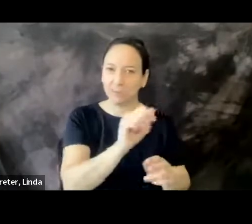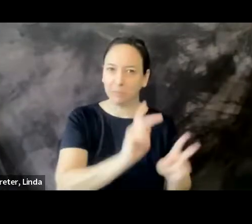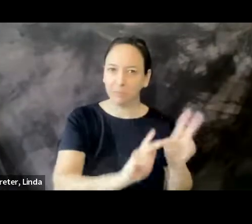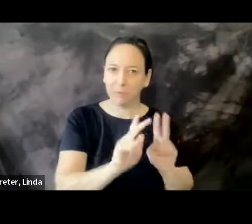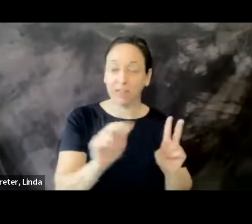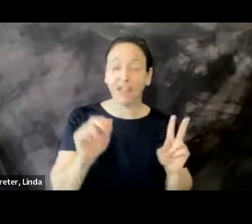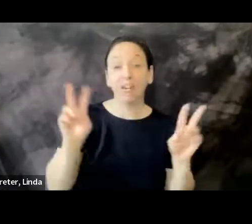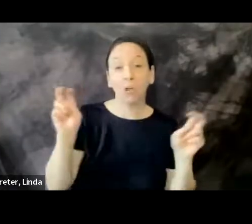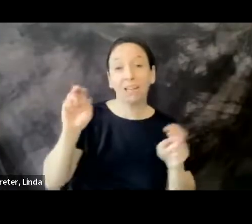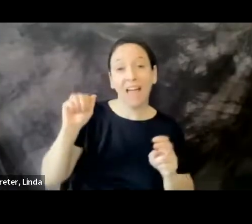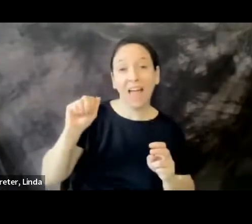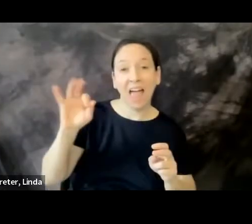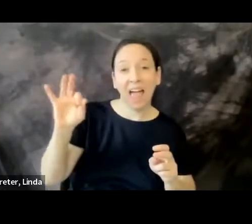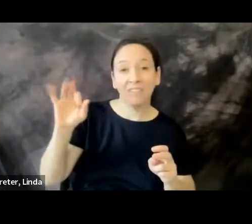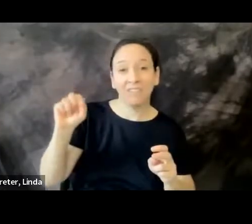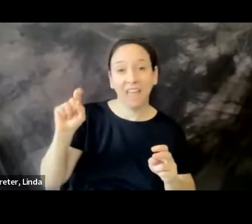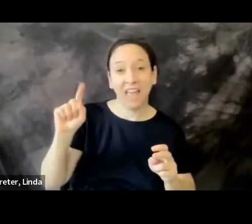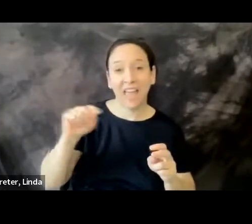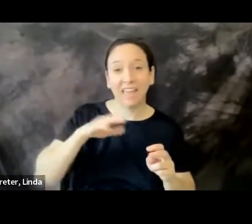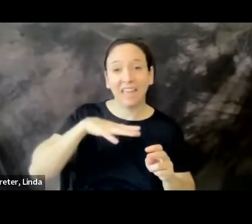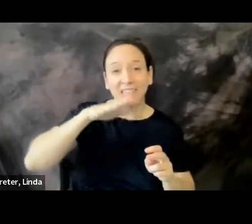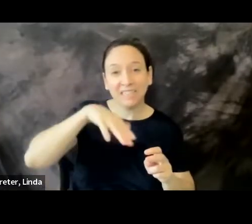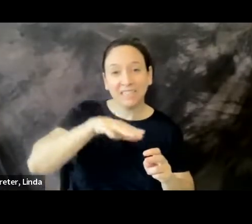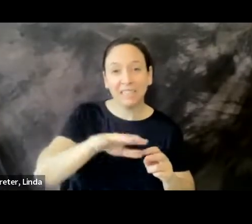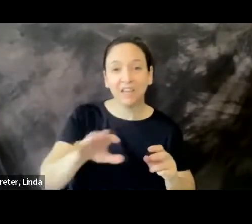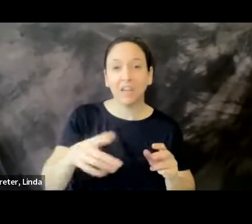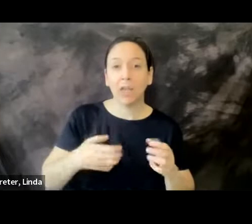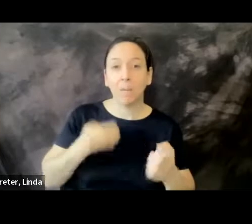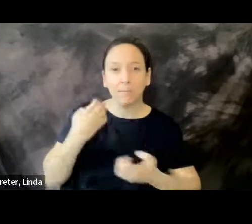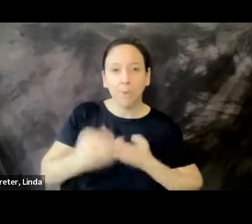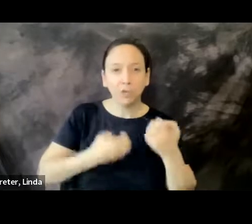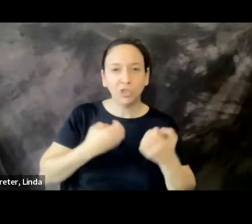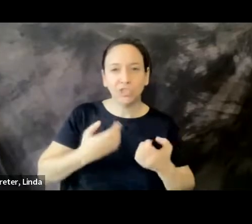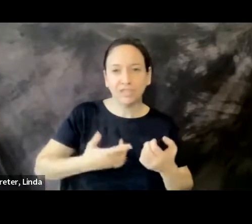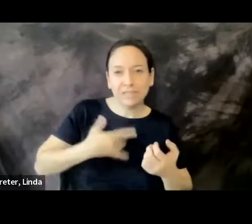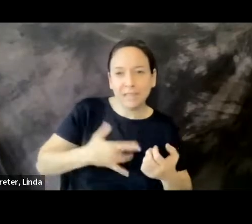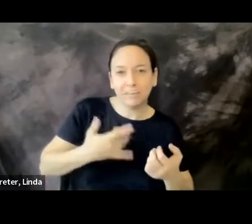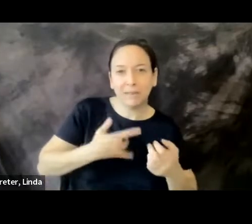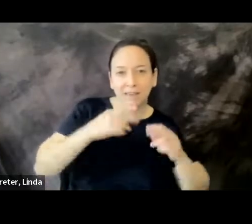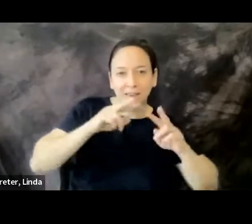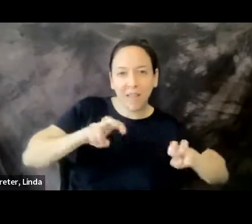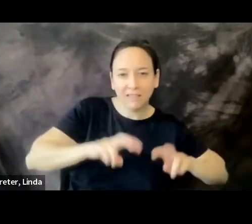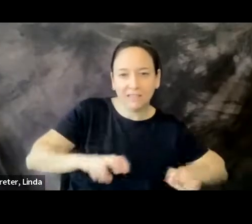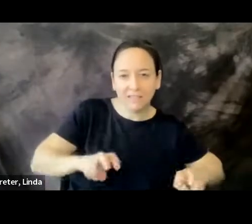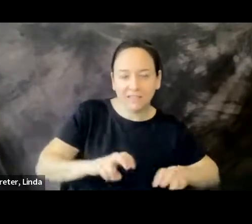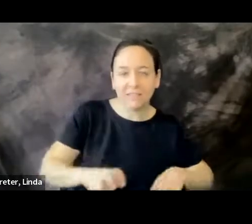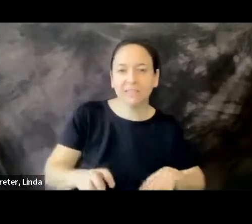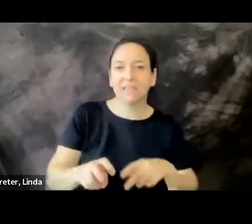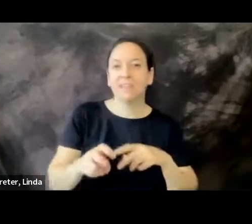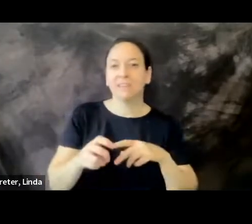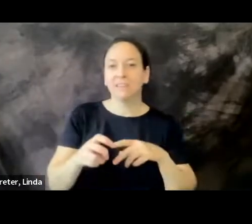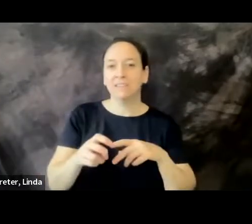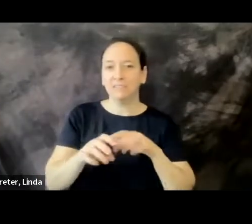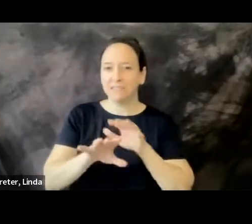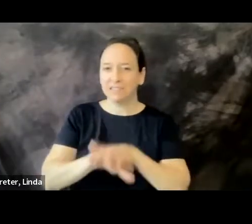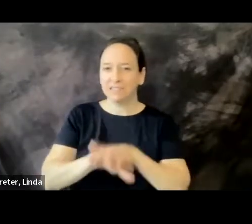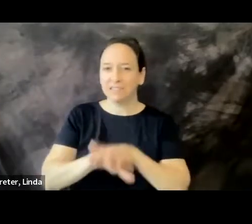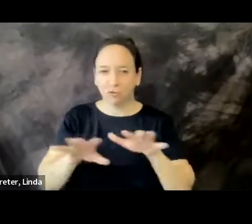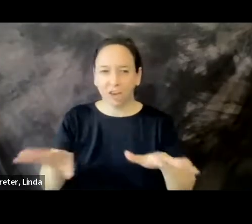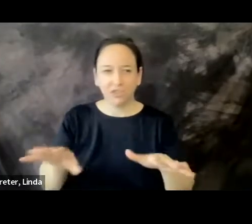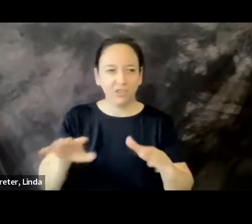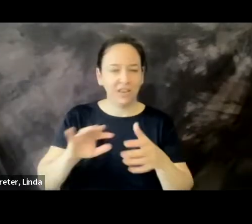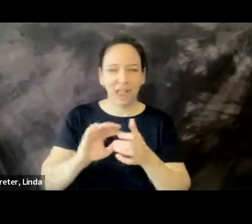and emotion sentiment analysis, again, ways of very discretionarily trying to measure